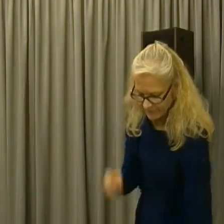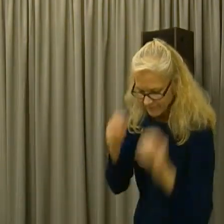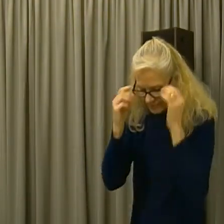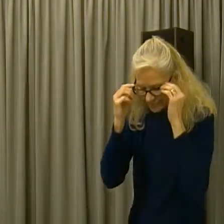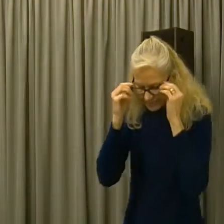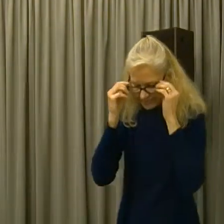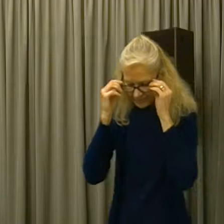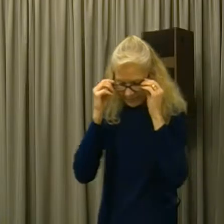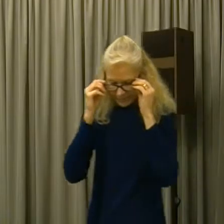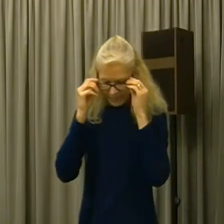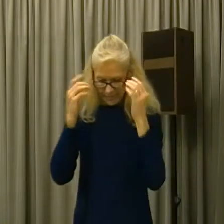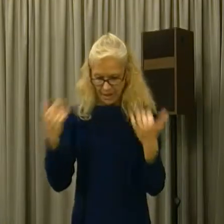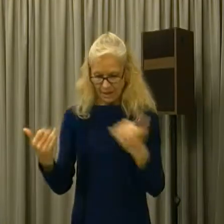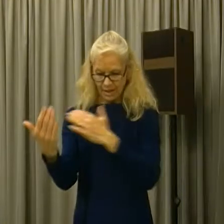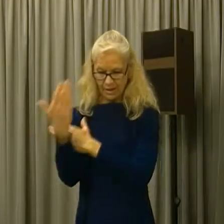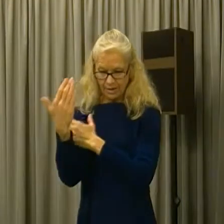2 Corinthians